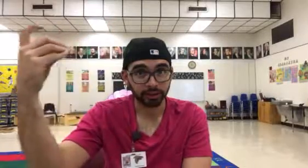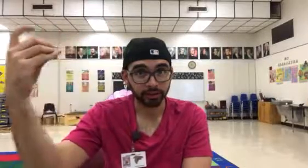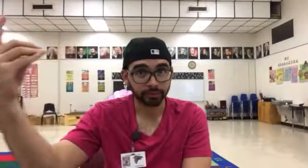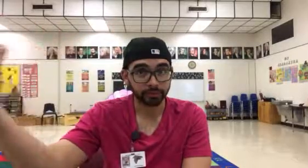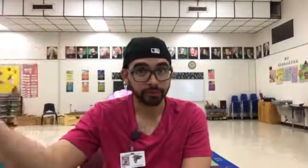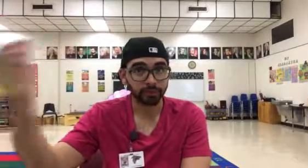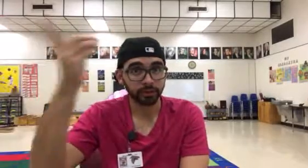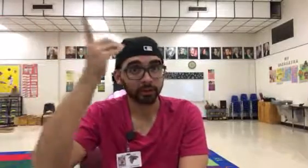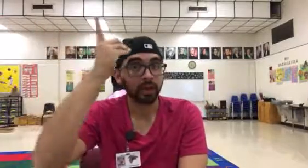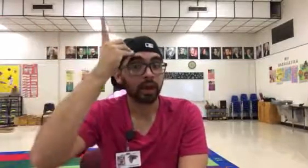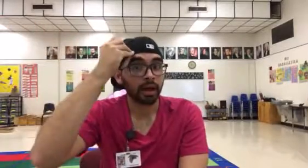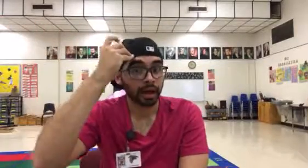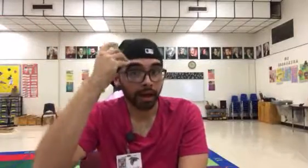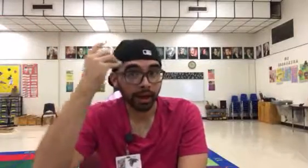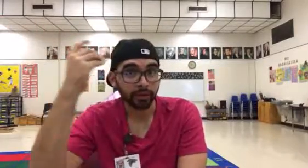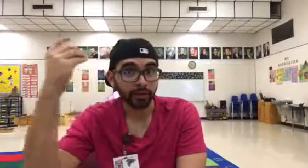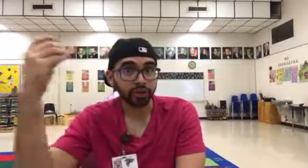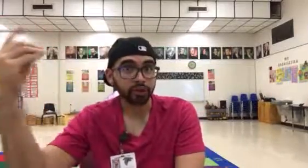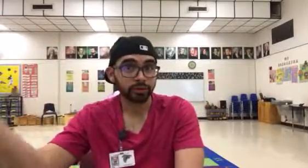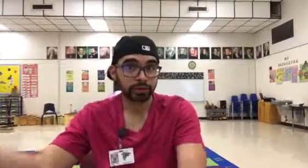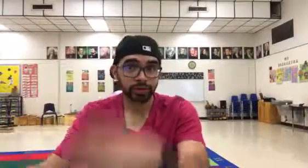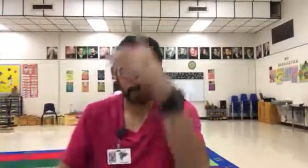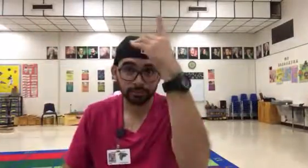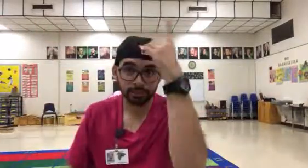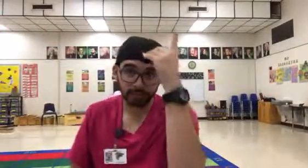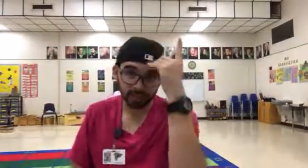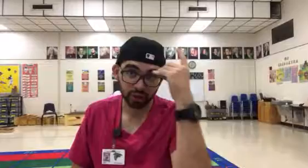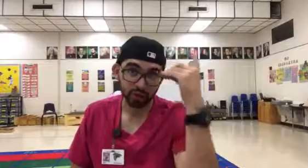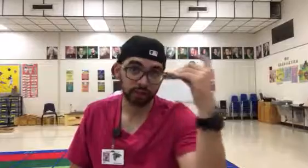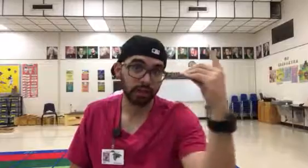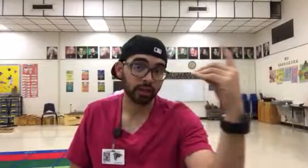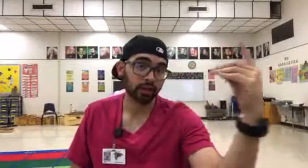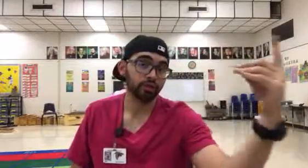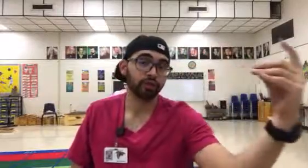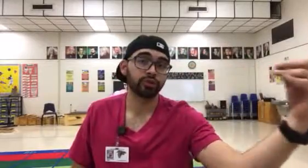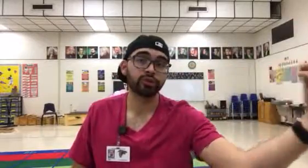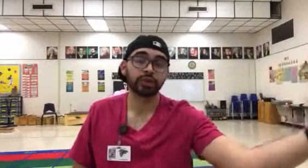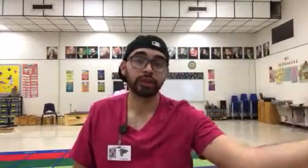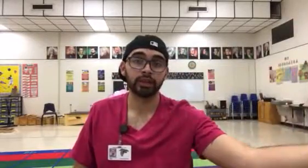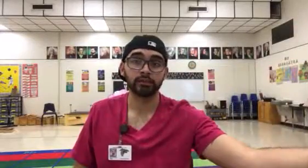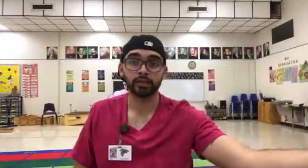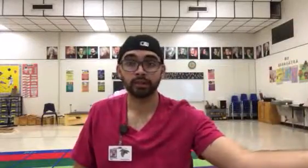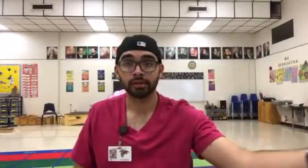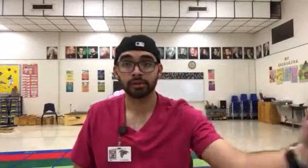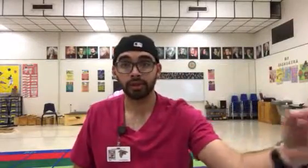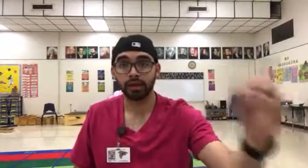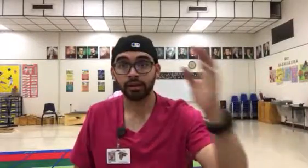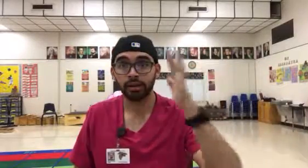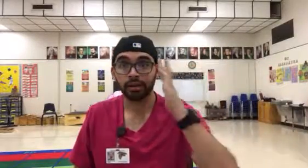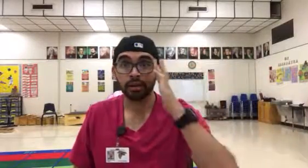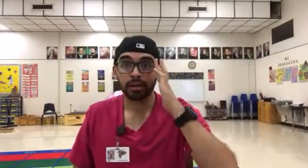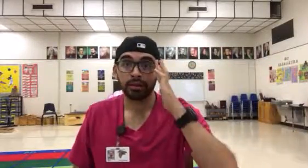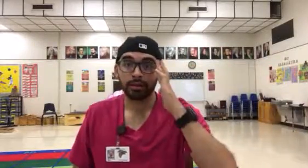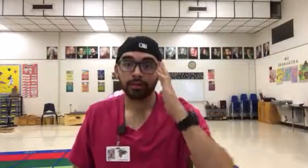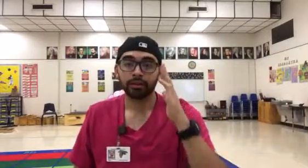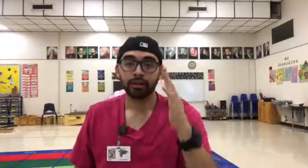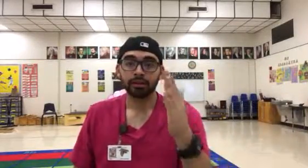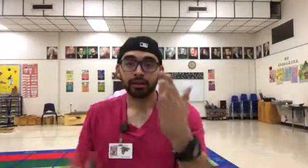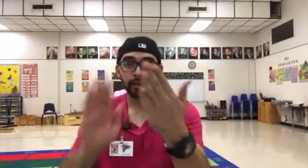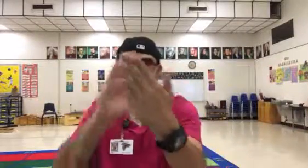finger. So, and the dreams that you dare to dream. Okay? The next sign, you're